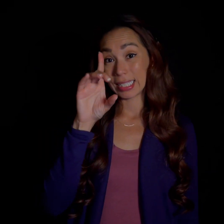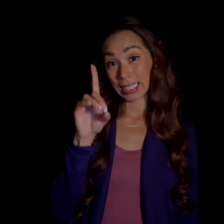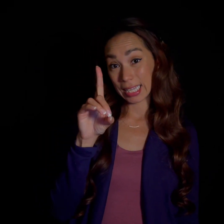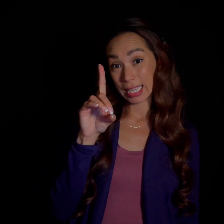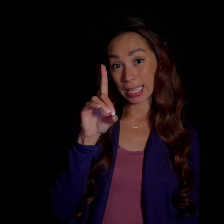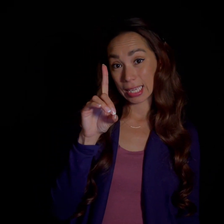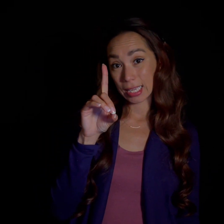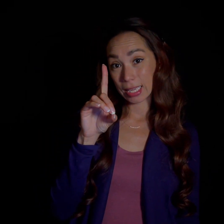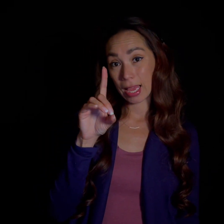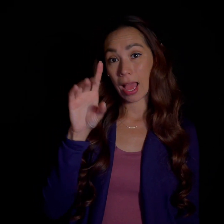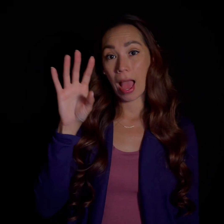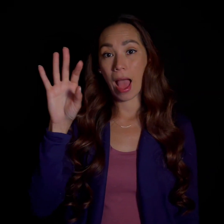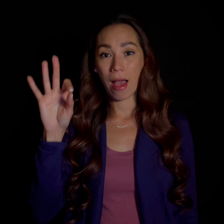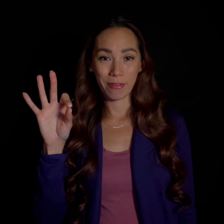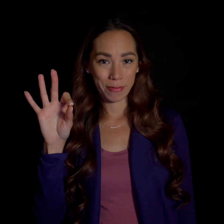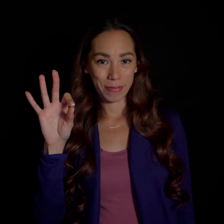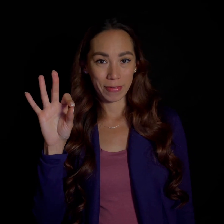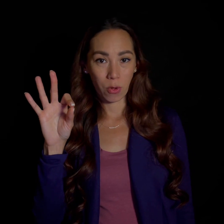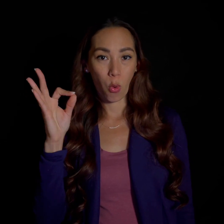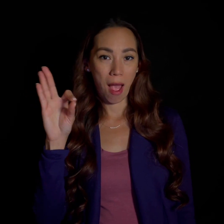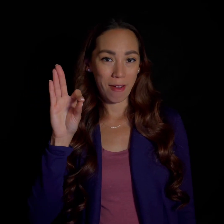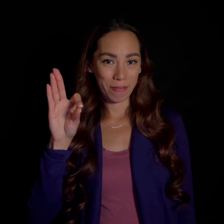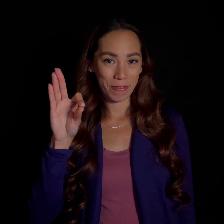So again, D versus F.